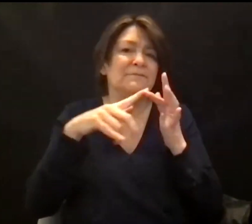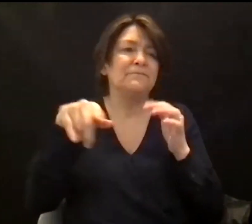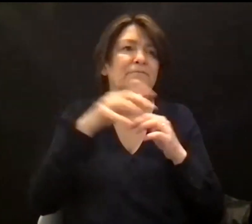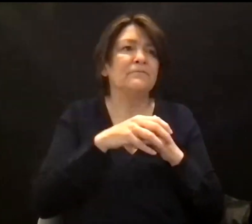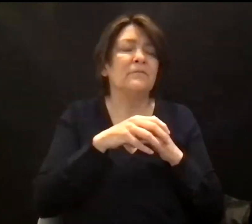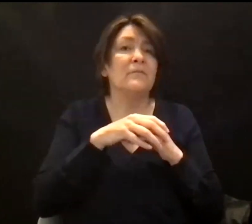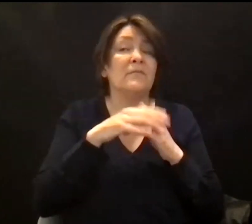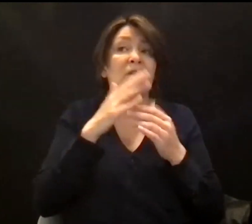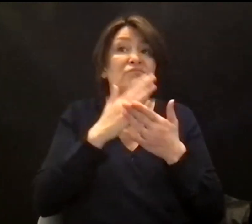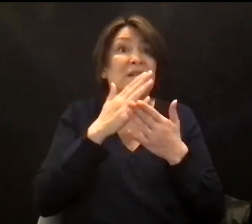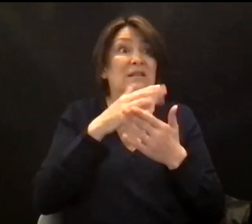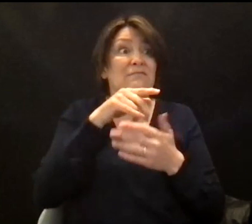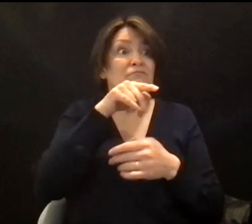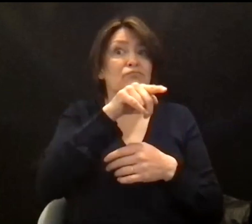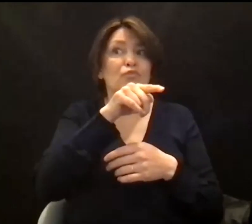Try and remember that deafblind people are very unique.